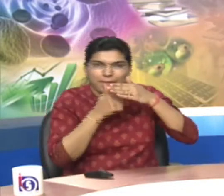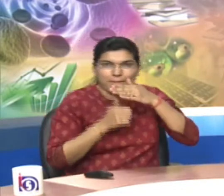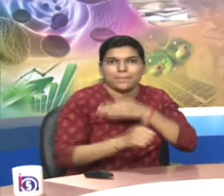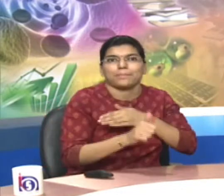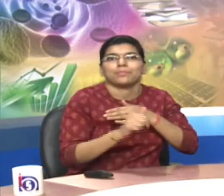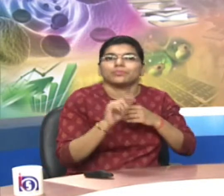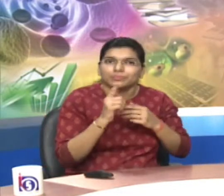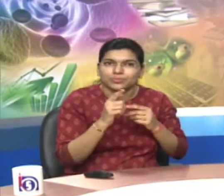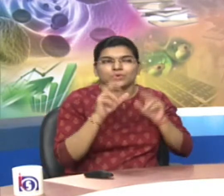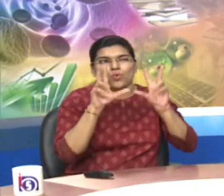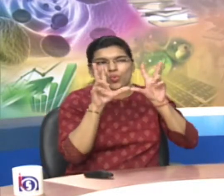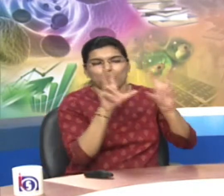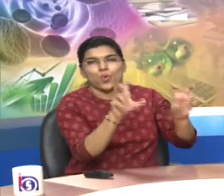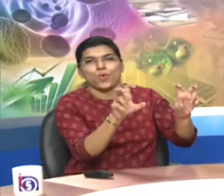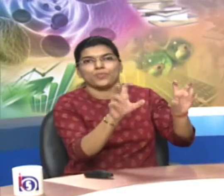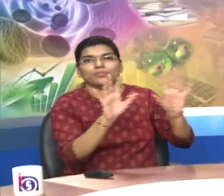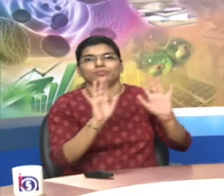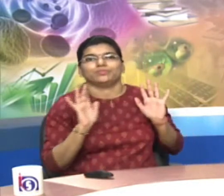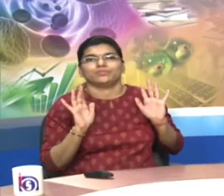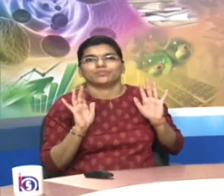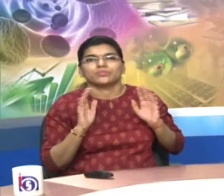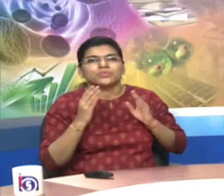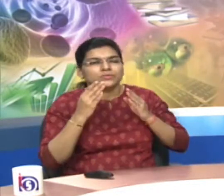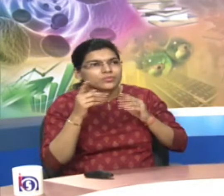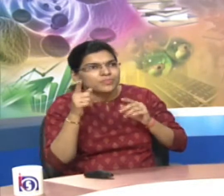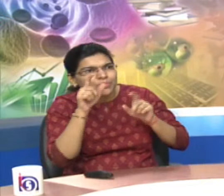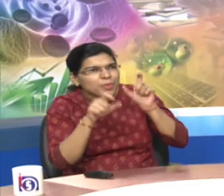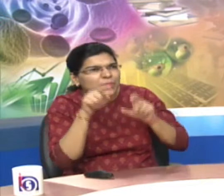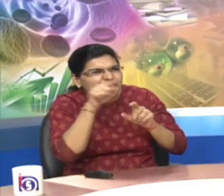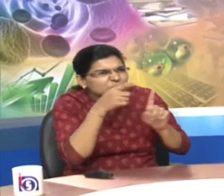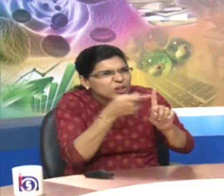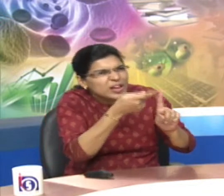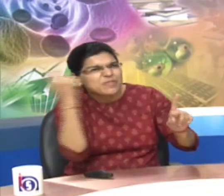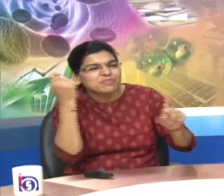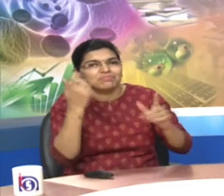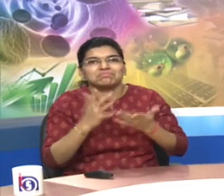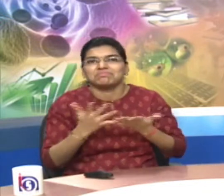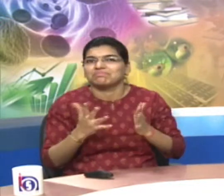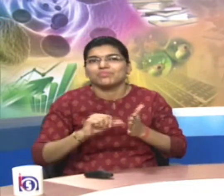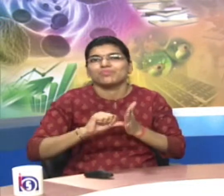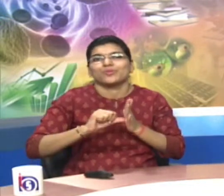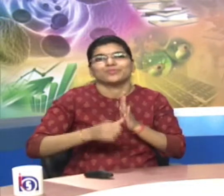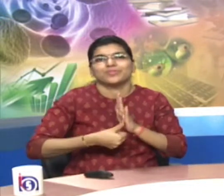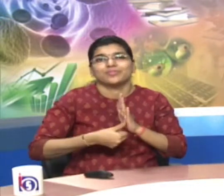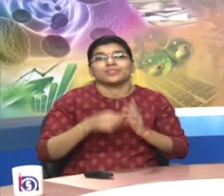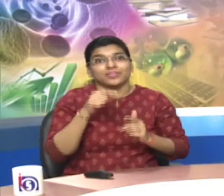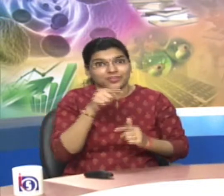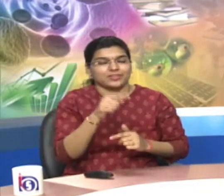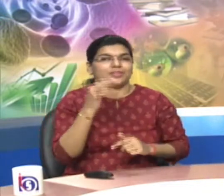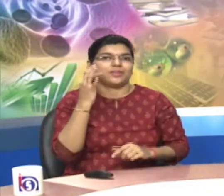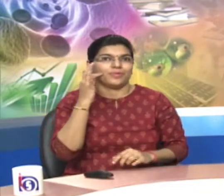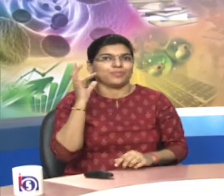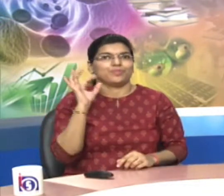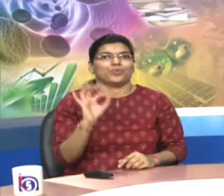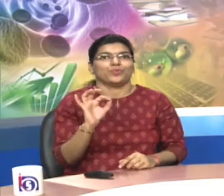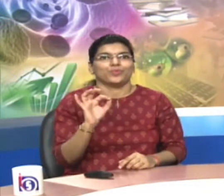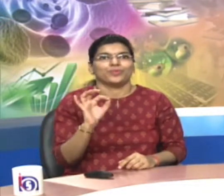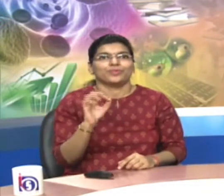stolen. So to make them protect, you can put password. If you have put password, then